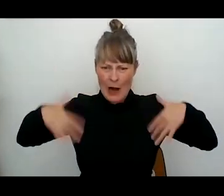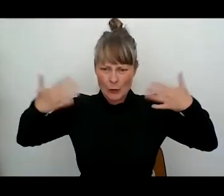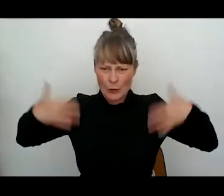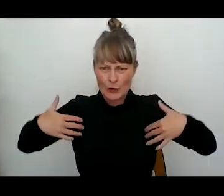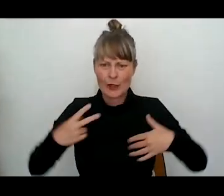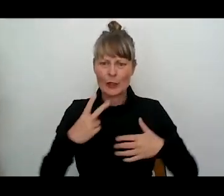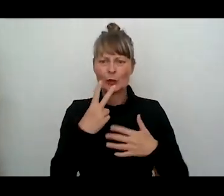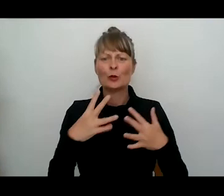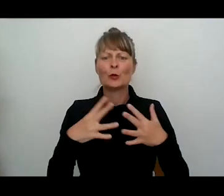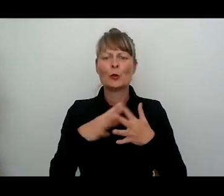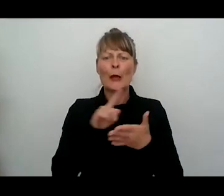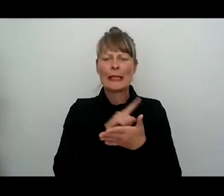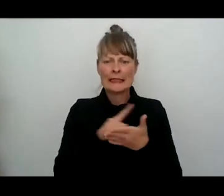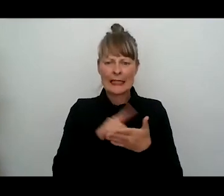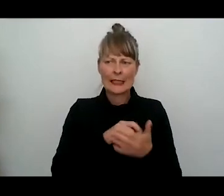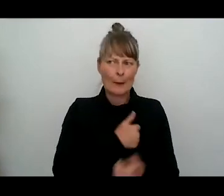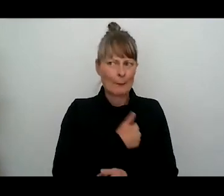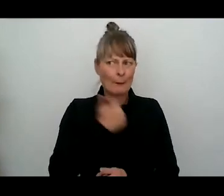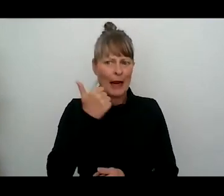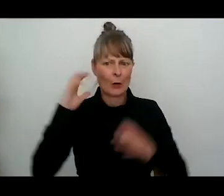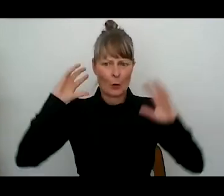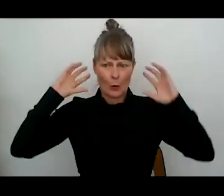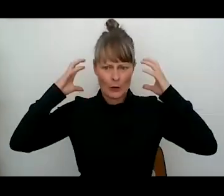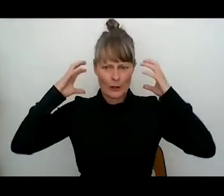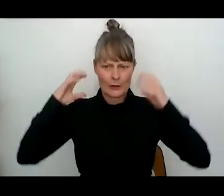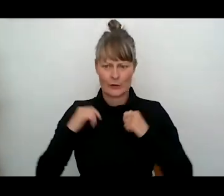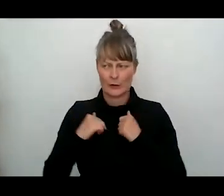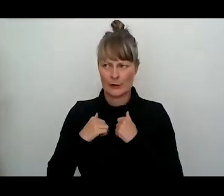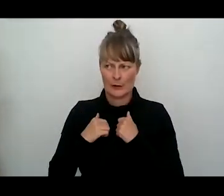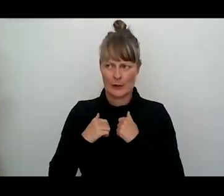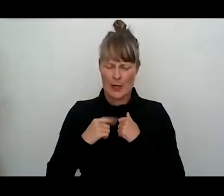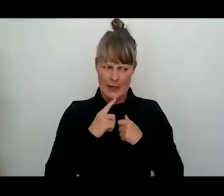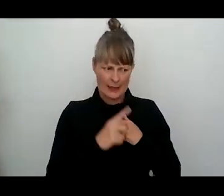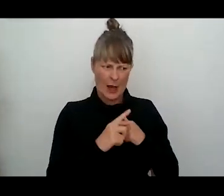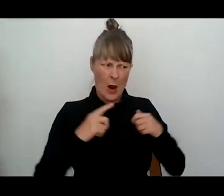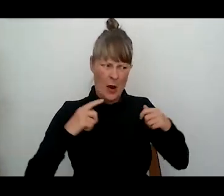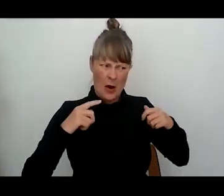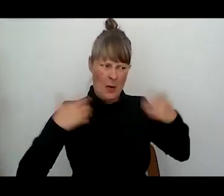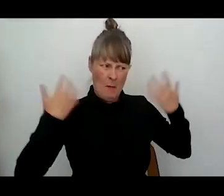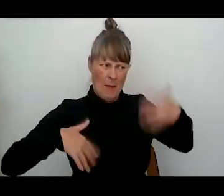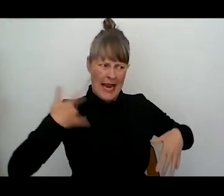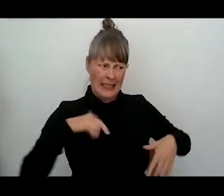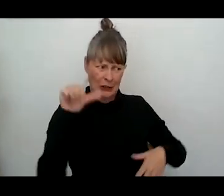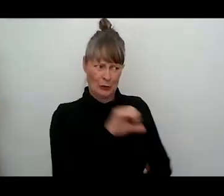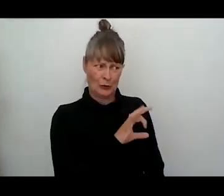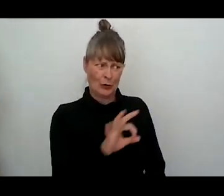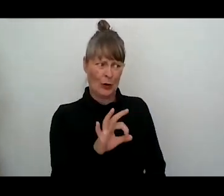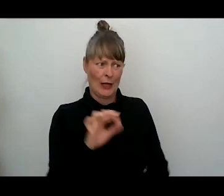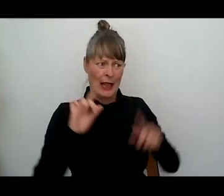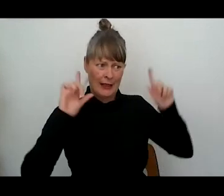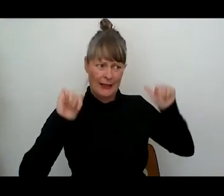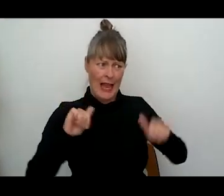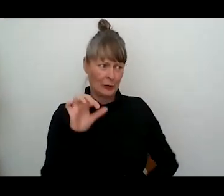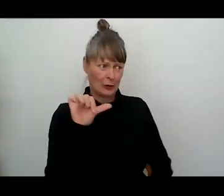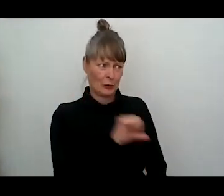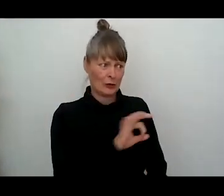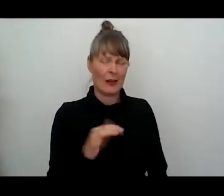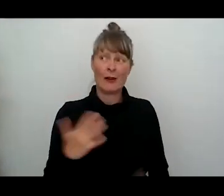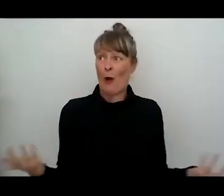you go back in and the audiologist was like, yeah, no, pain is not normal, you know, and it shouldn't be that loud. And I'm like, well, thanks for telling